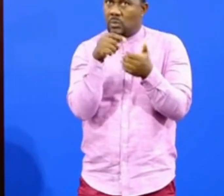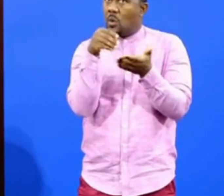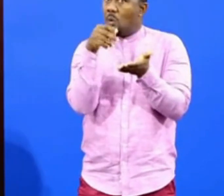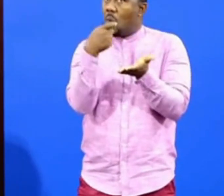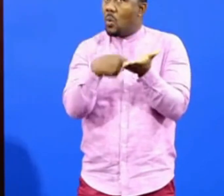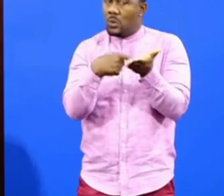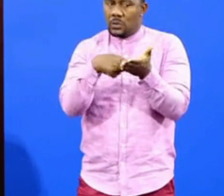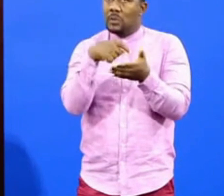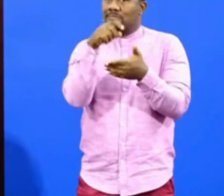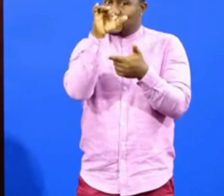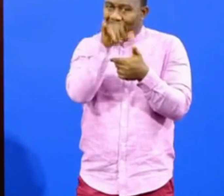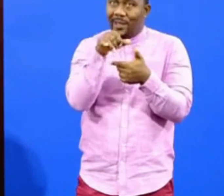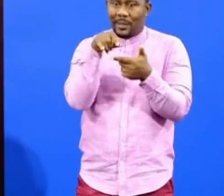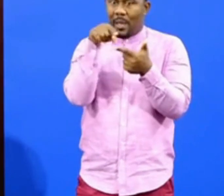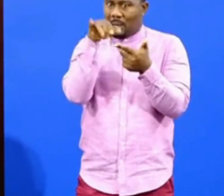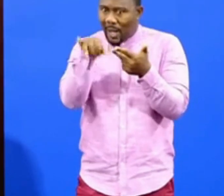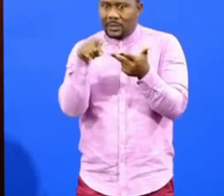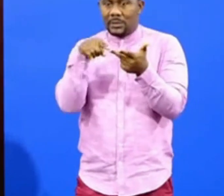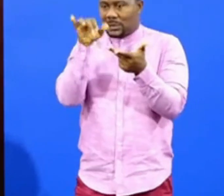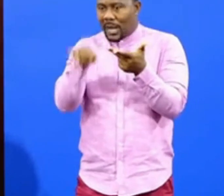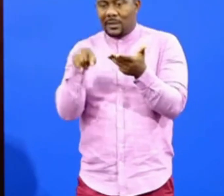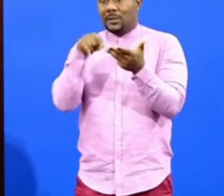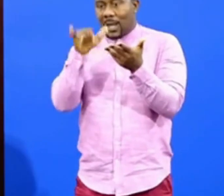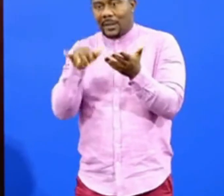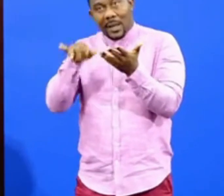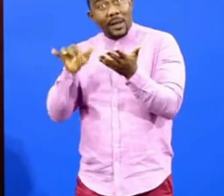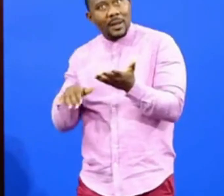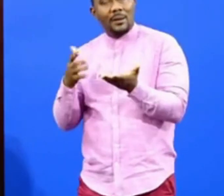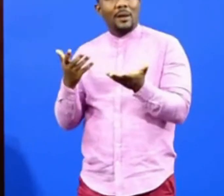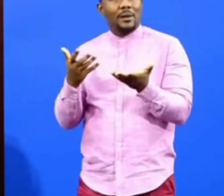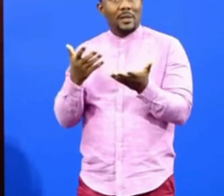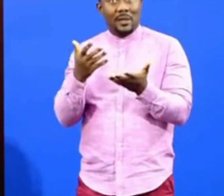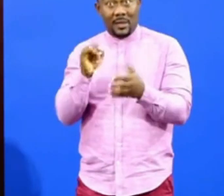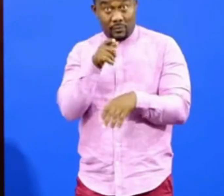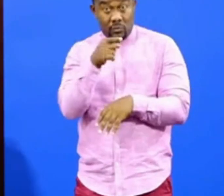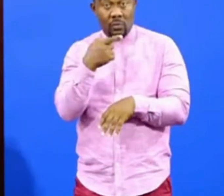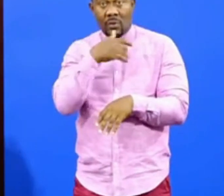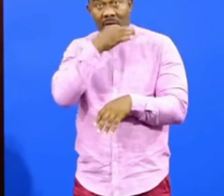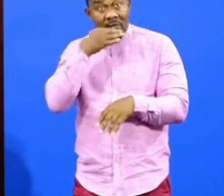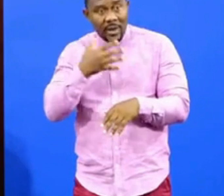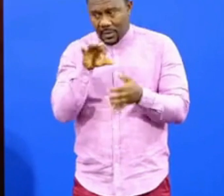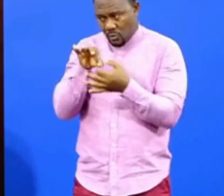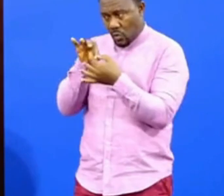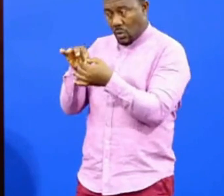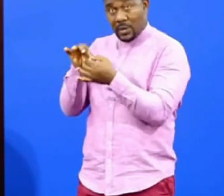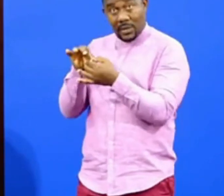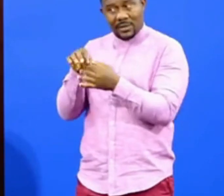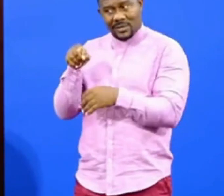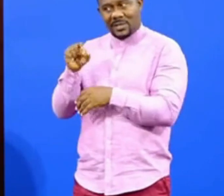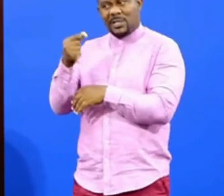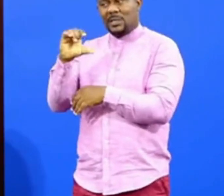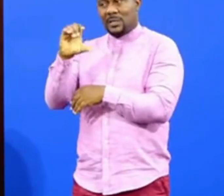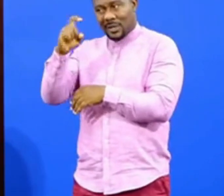price. And all the farmers who are connected to the GCX network receive this information on a daily basis. So no more lack